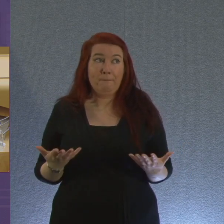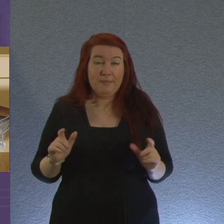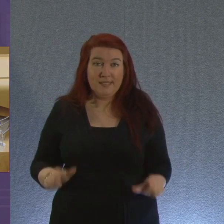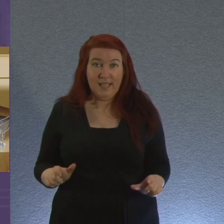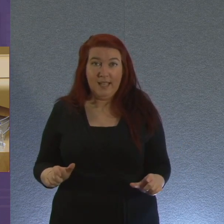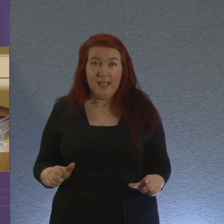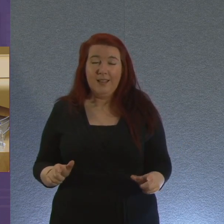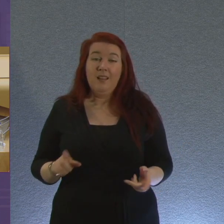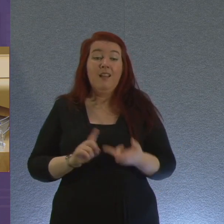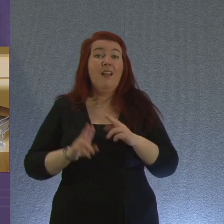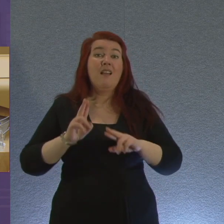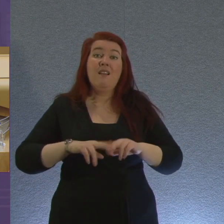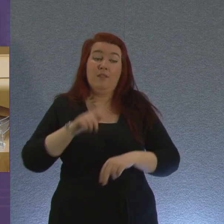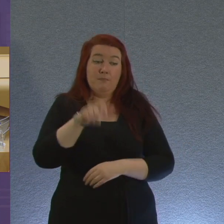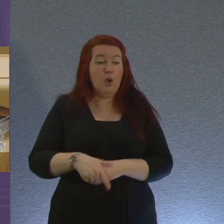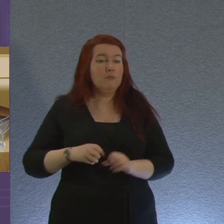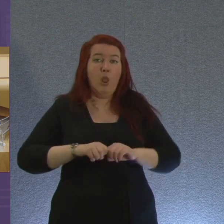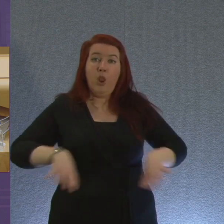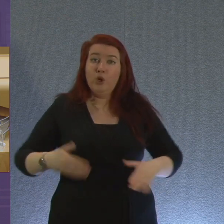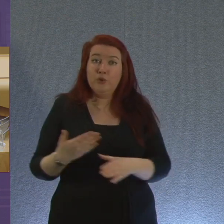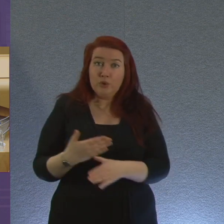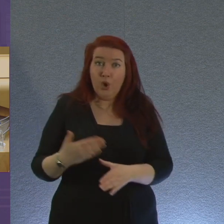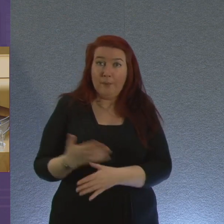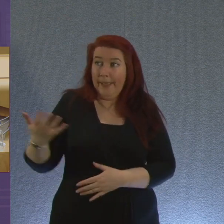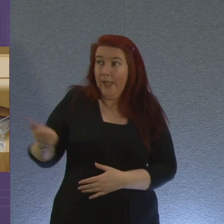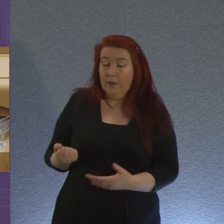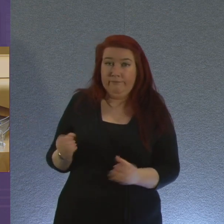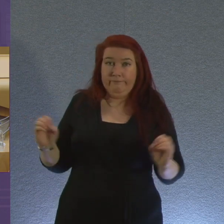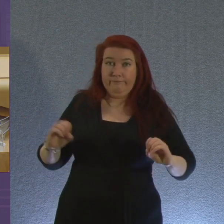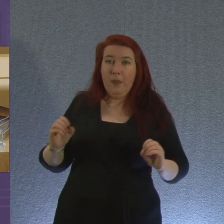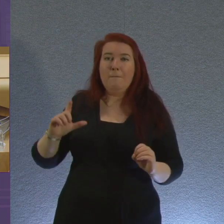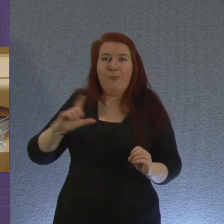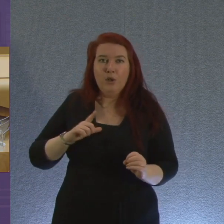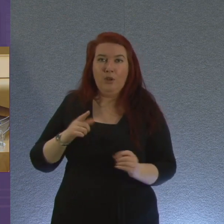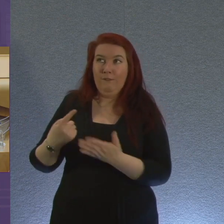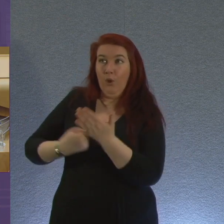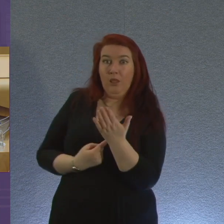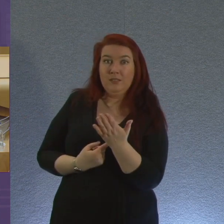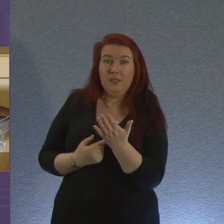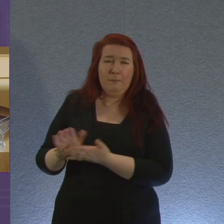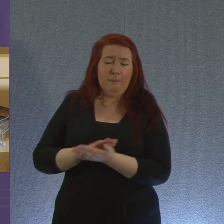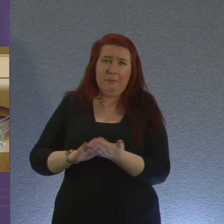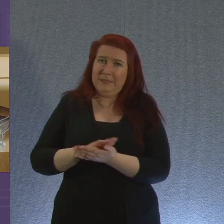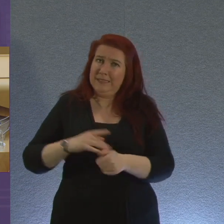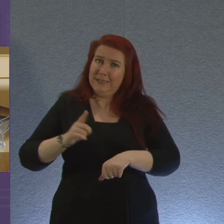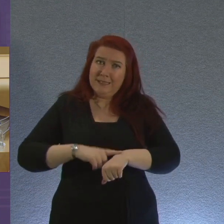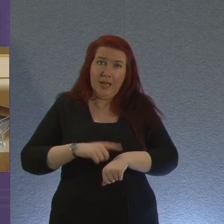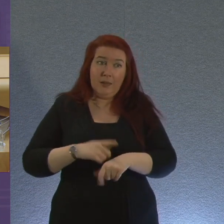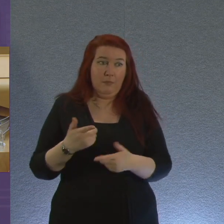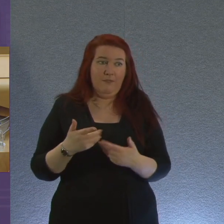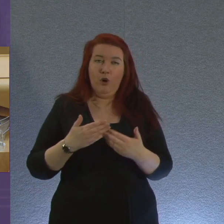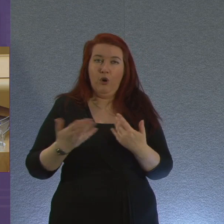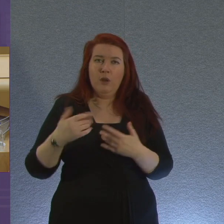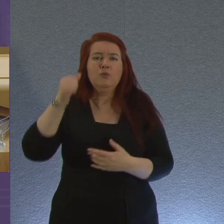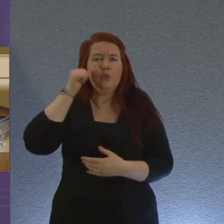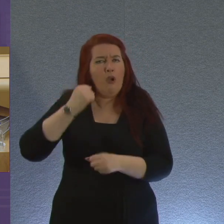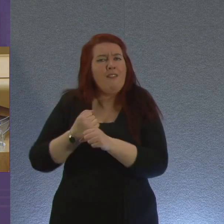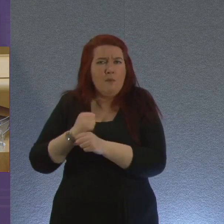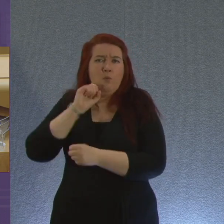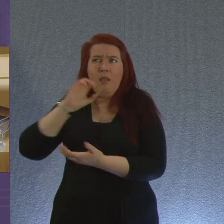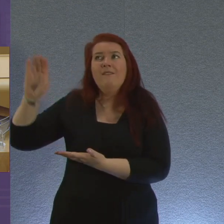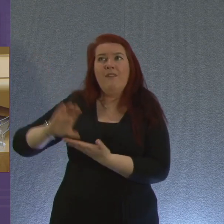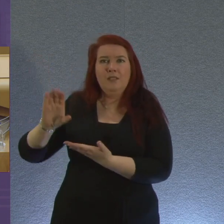their incomes as a result of the restrictions imposed by government, it will take time for the very generous packages on offer to kick